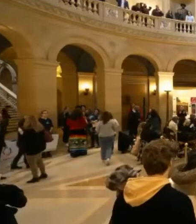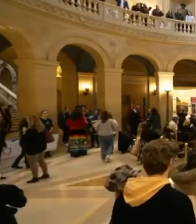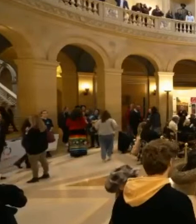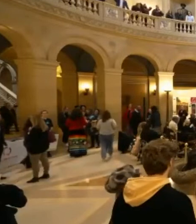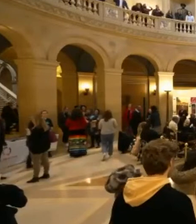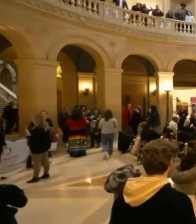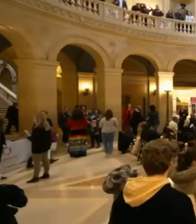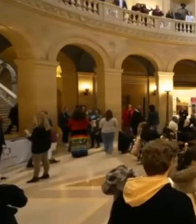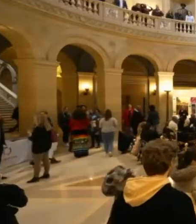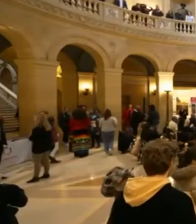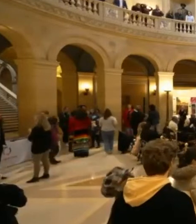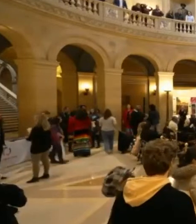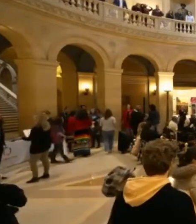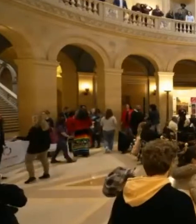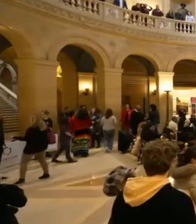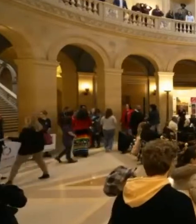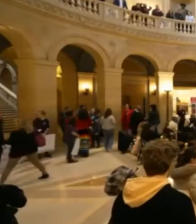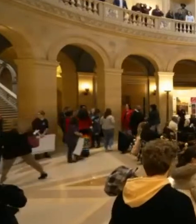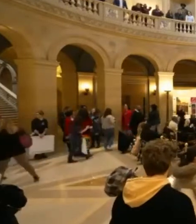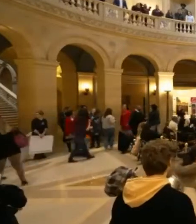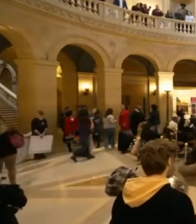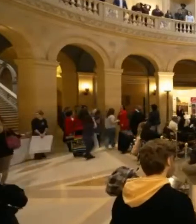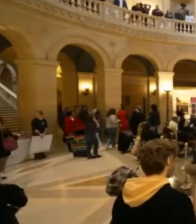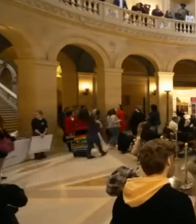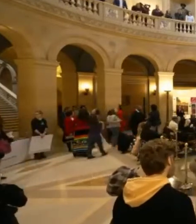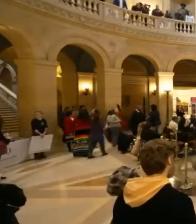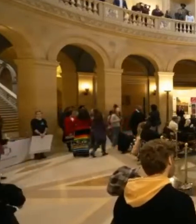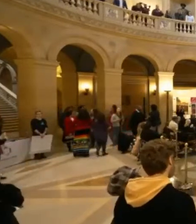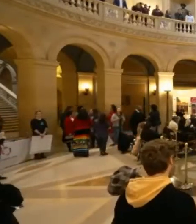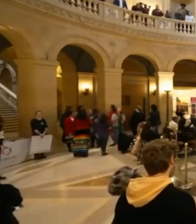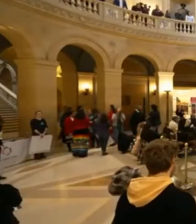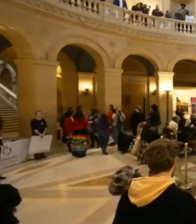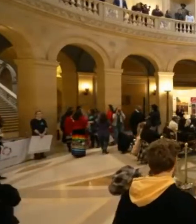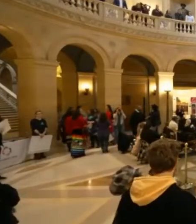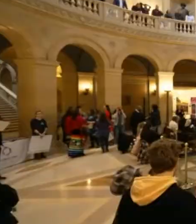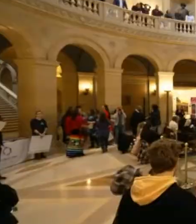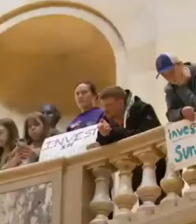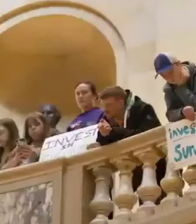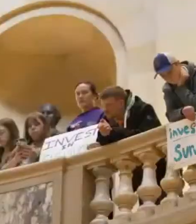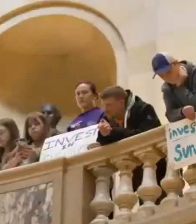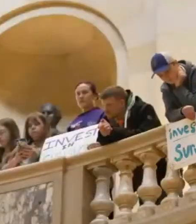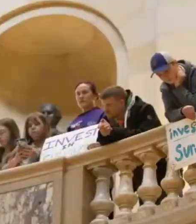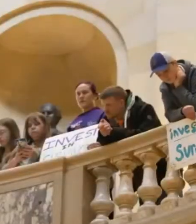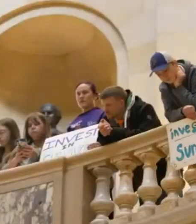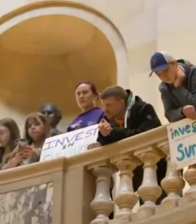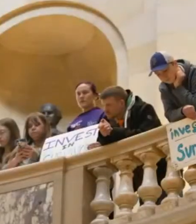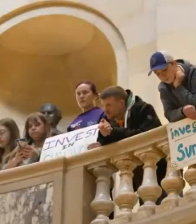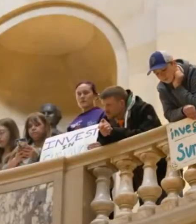It's nice to meet you.